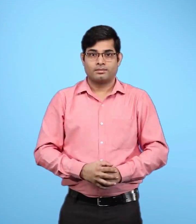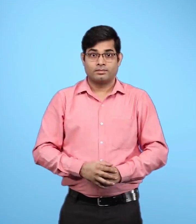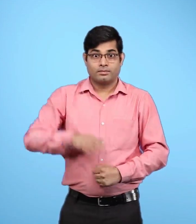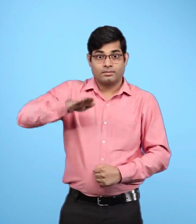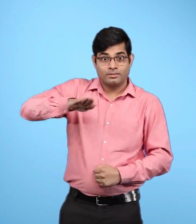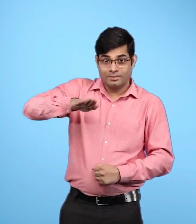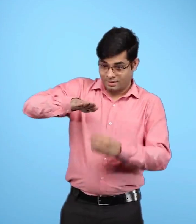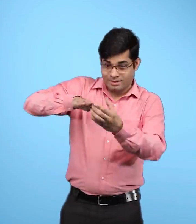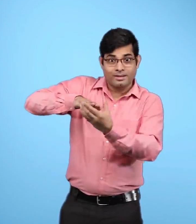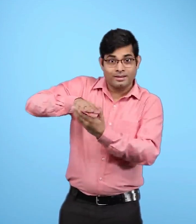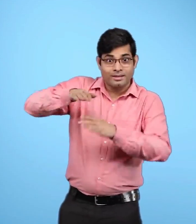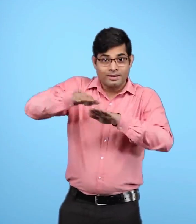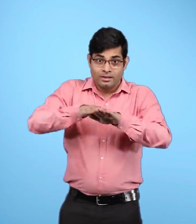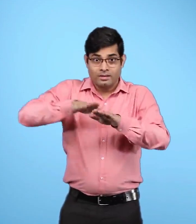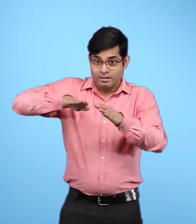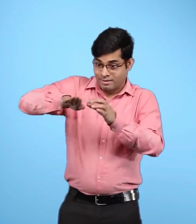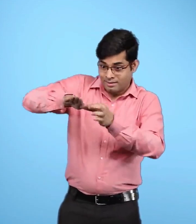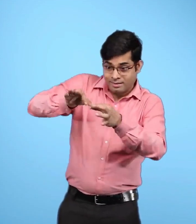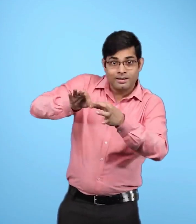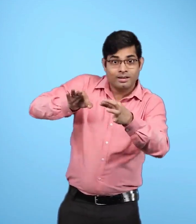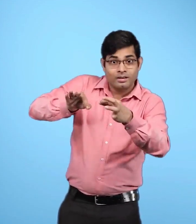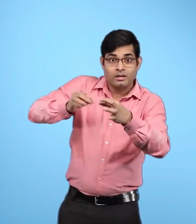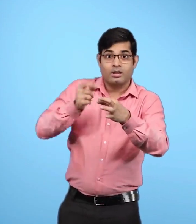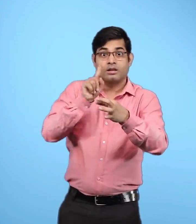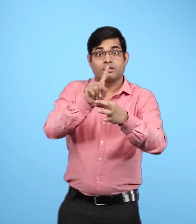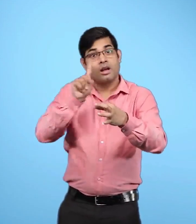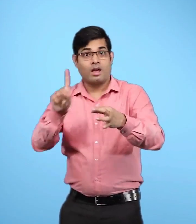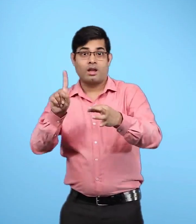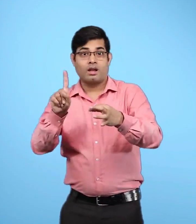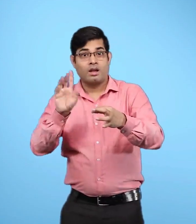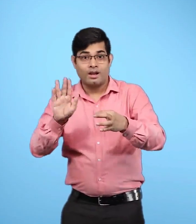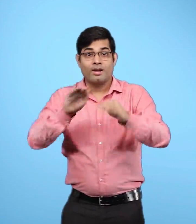The number of children with 11 size shoes is dash.